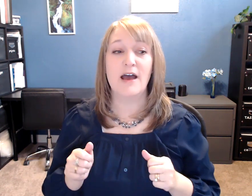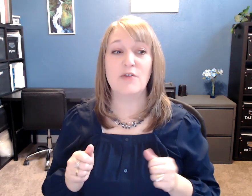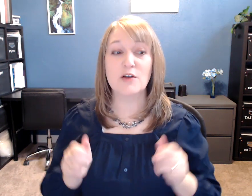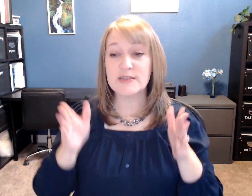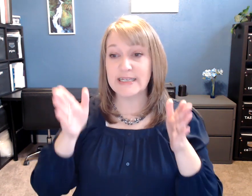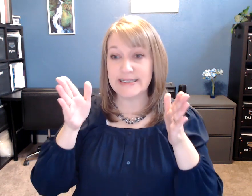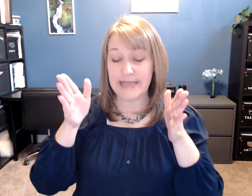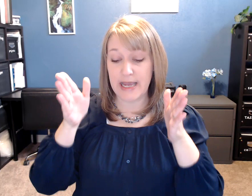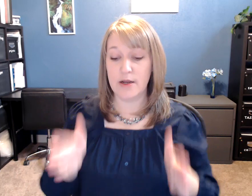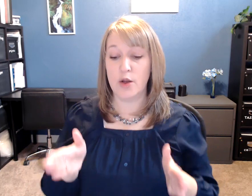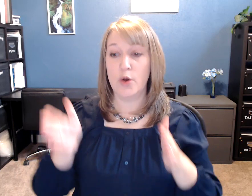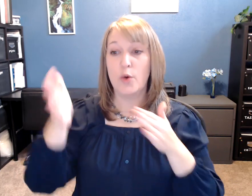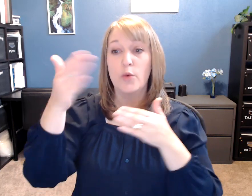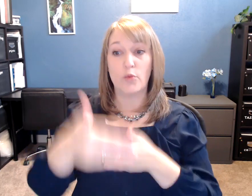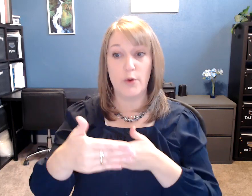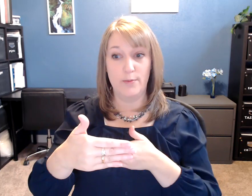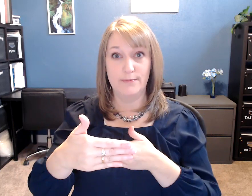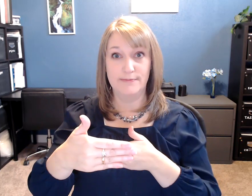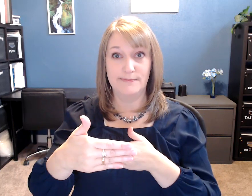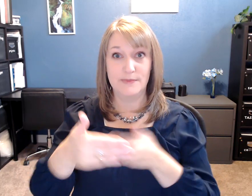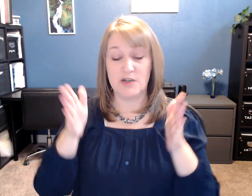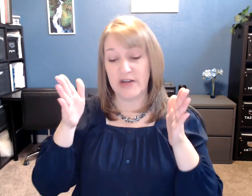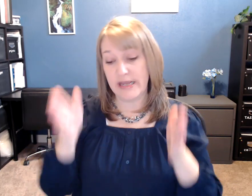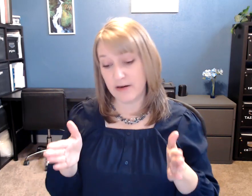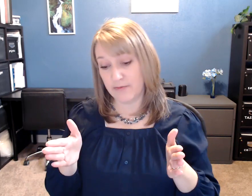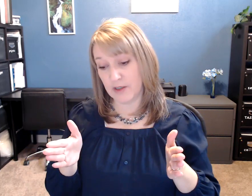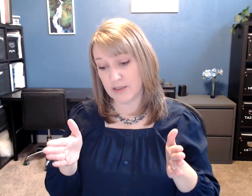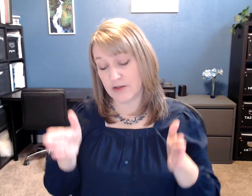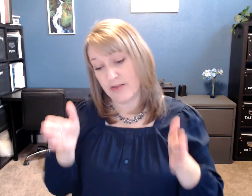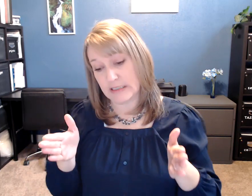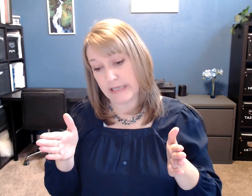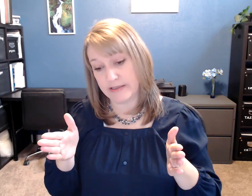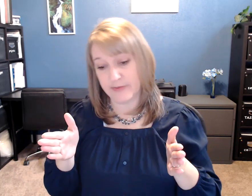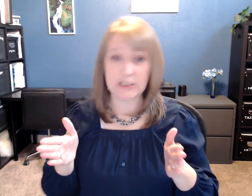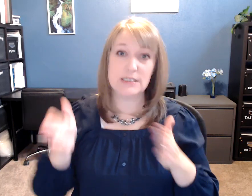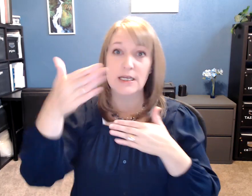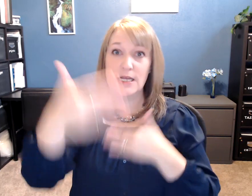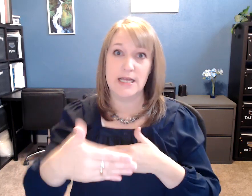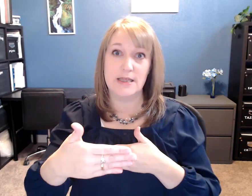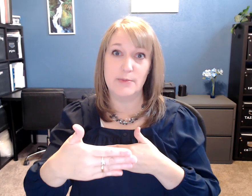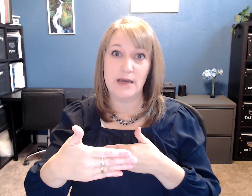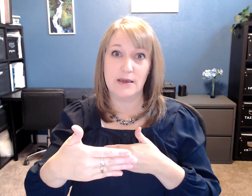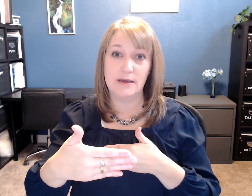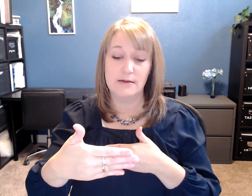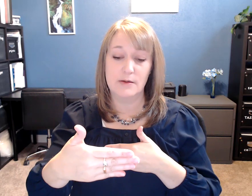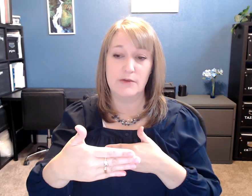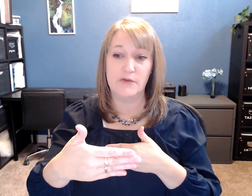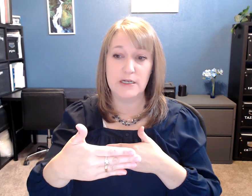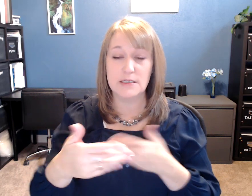I've also seen it signed room, starting here first, starting on the sides first, and then the back and front.